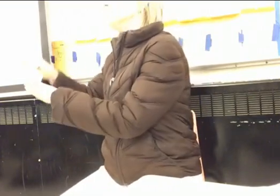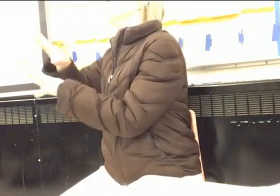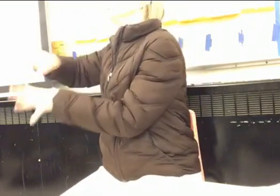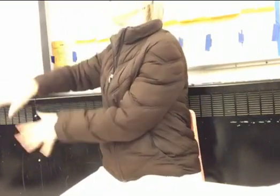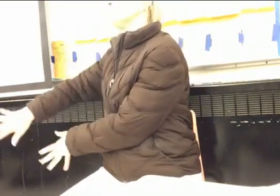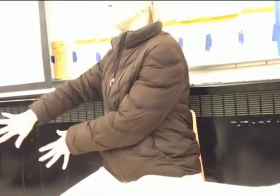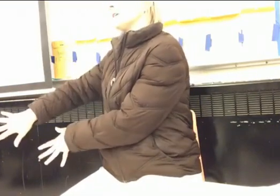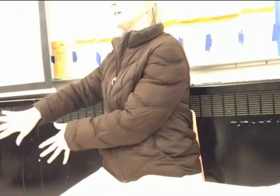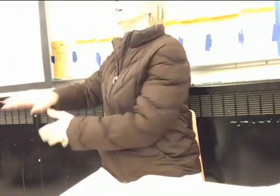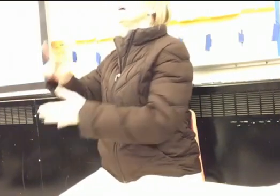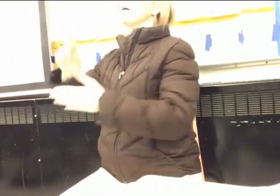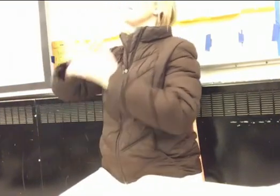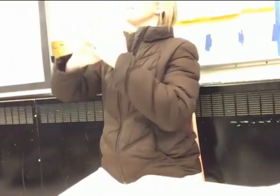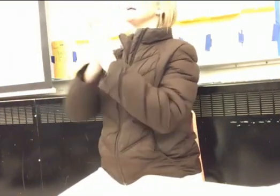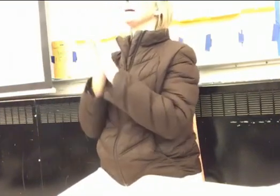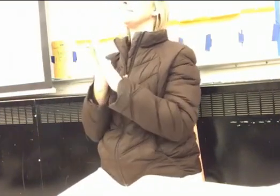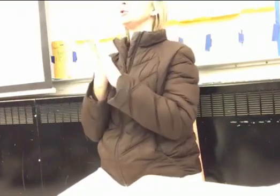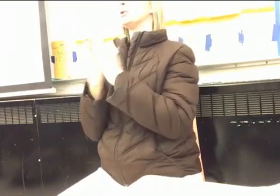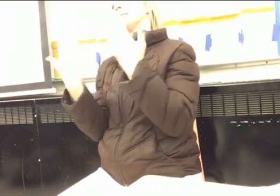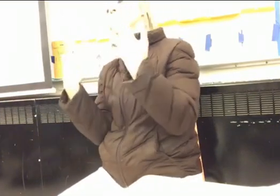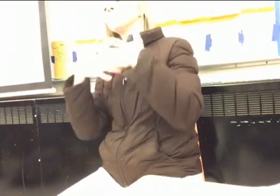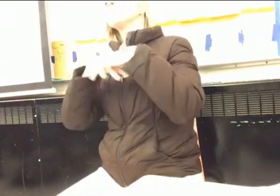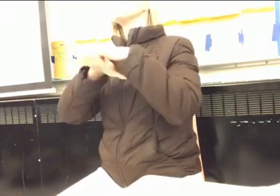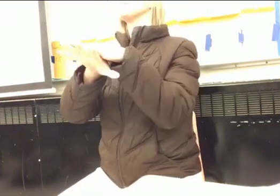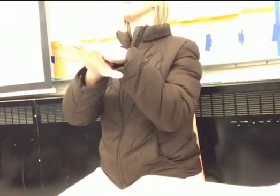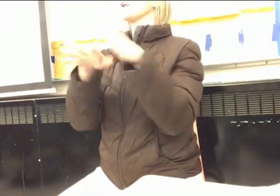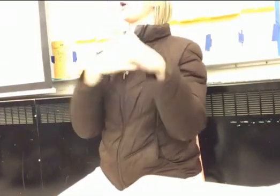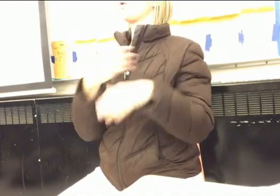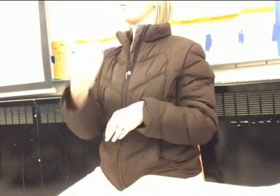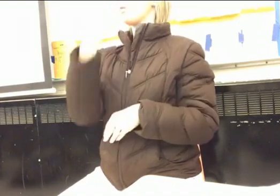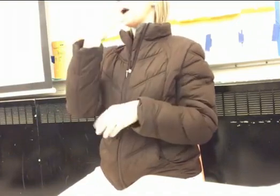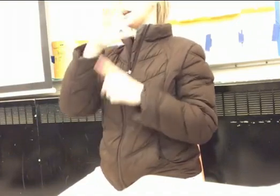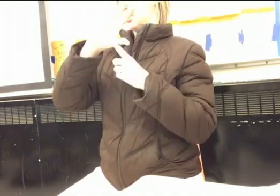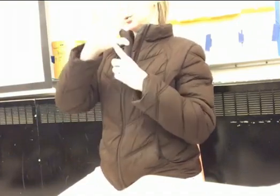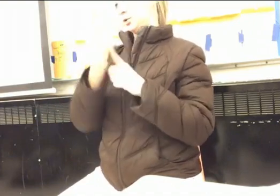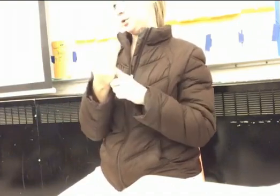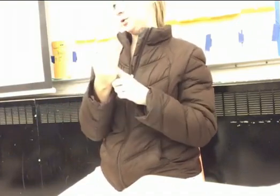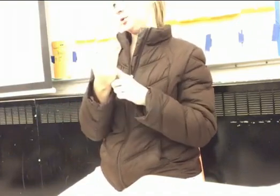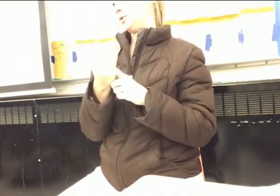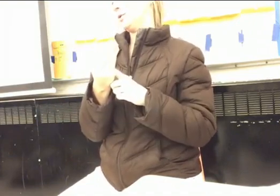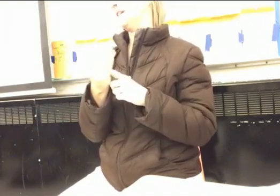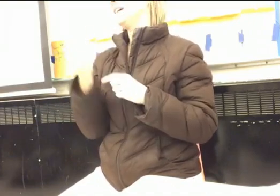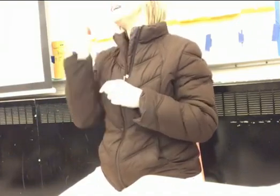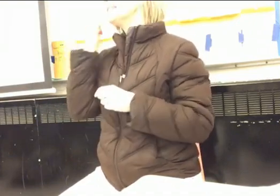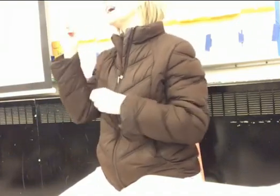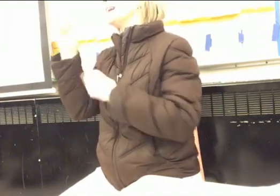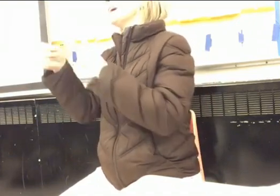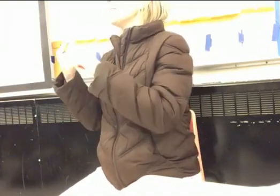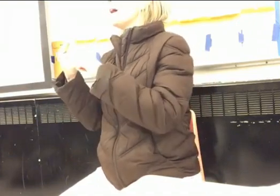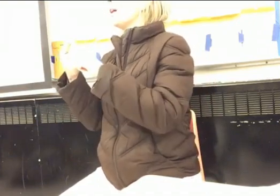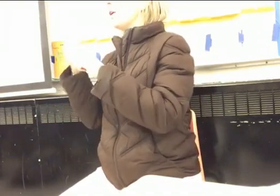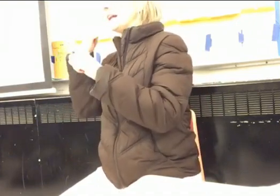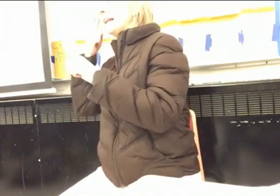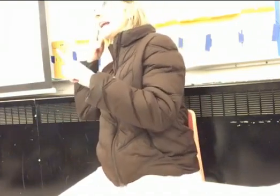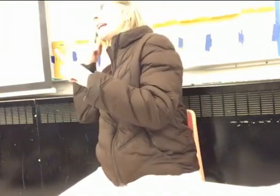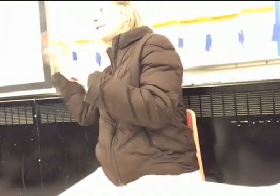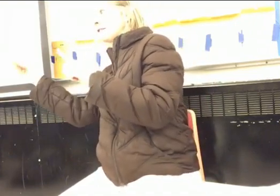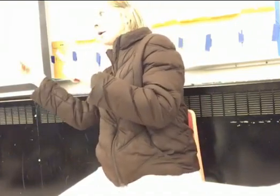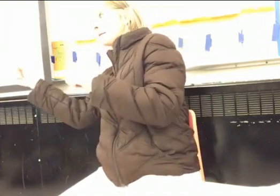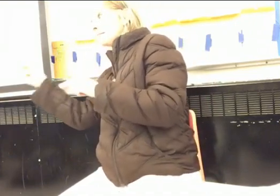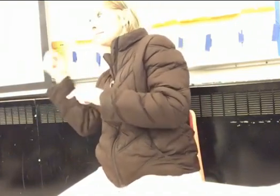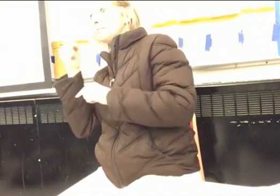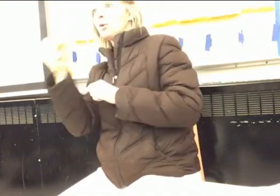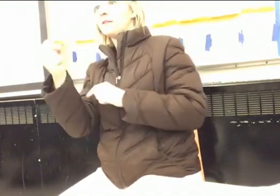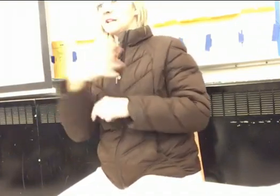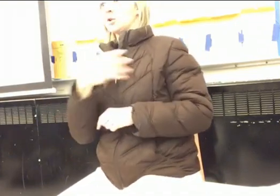they are going to begin to morph it and change it into the white culture. It's basically the idea of moving a native into a white